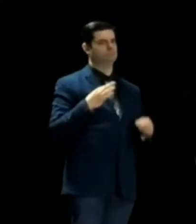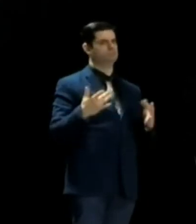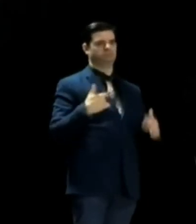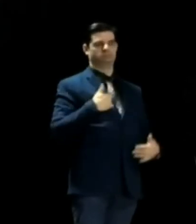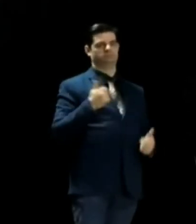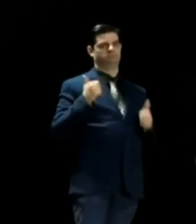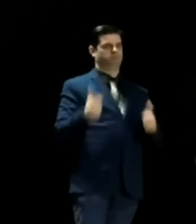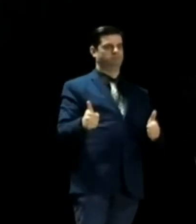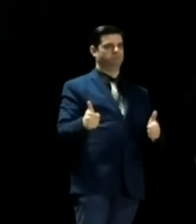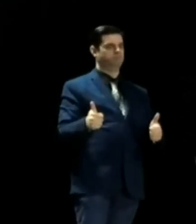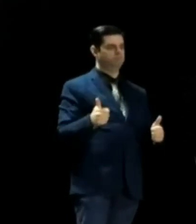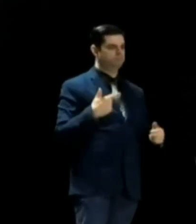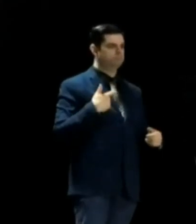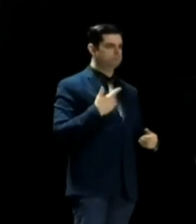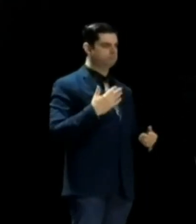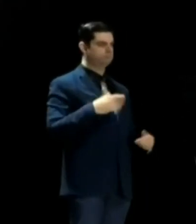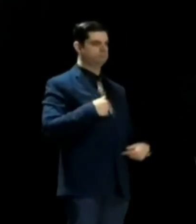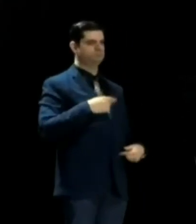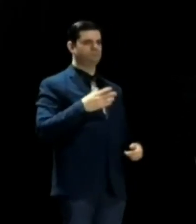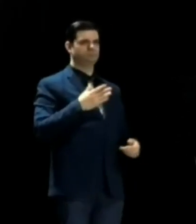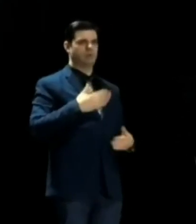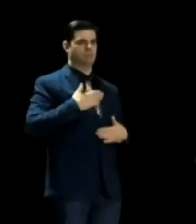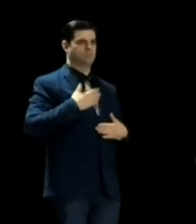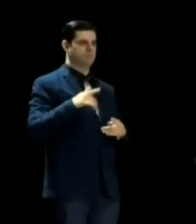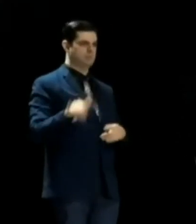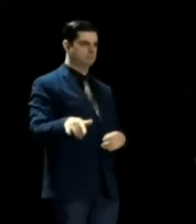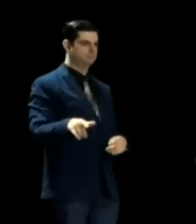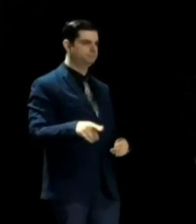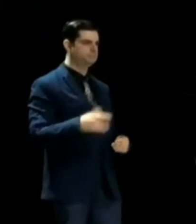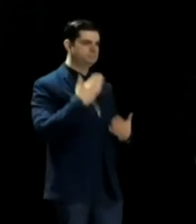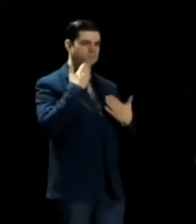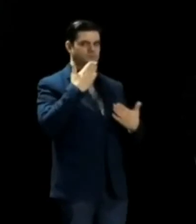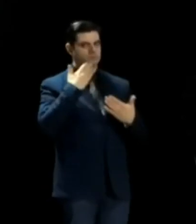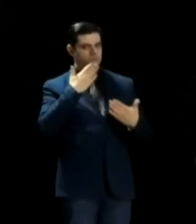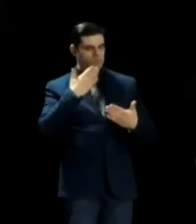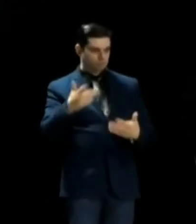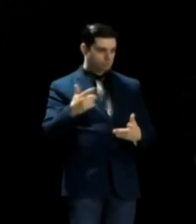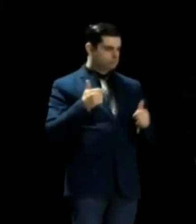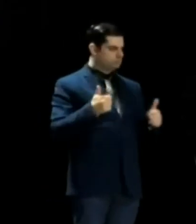to work with us, which is what we need to do. Anybody who wants to come in. I